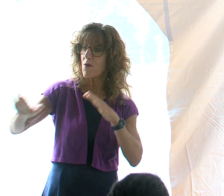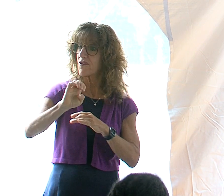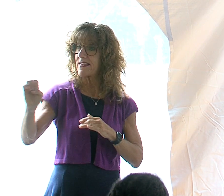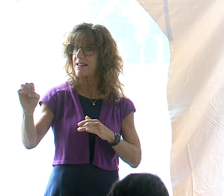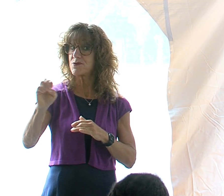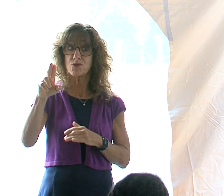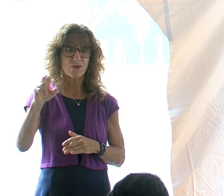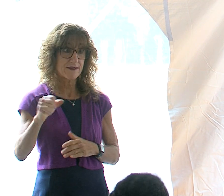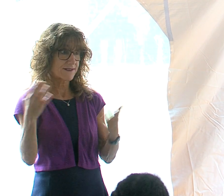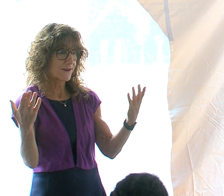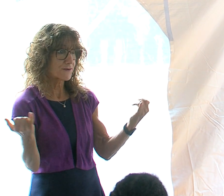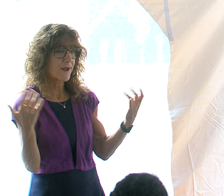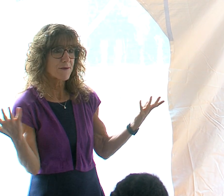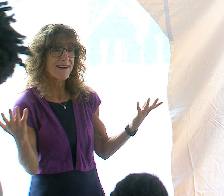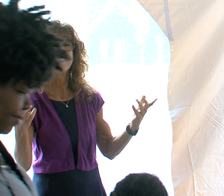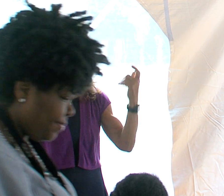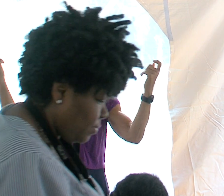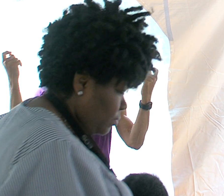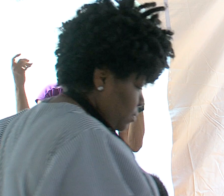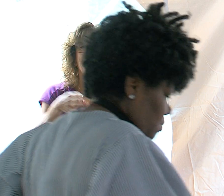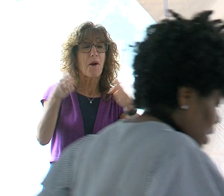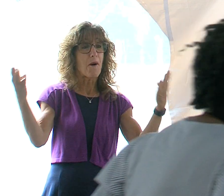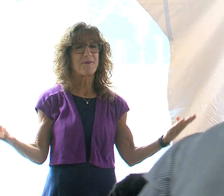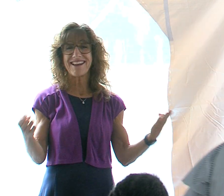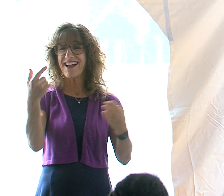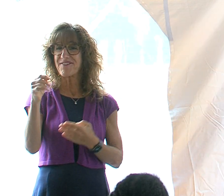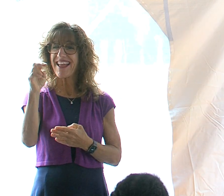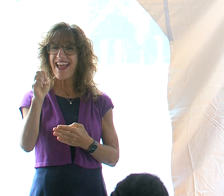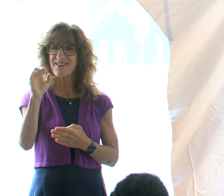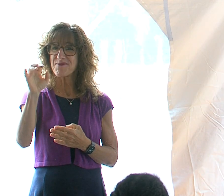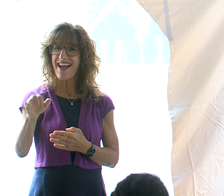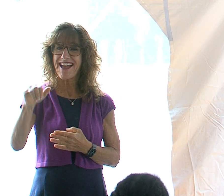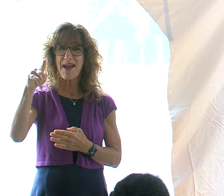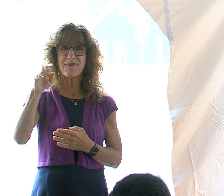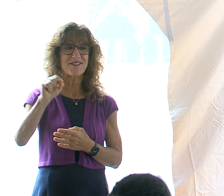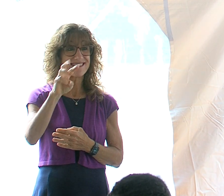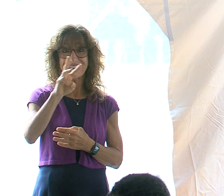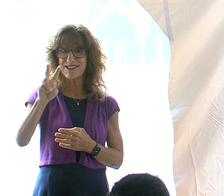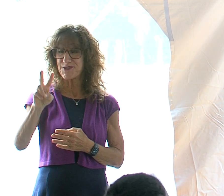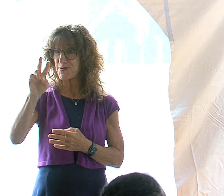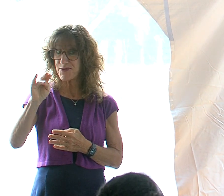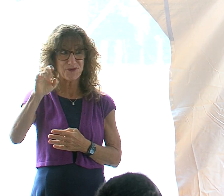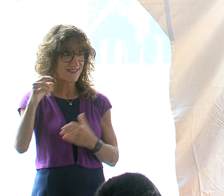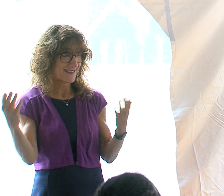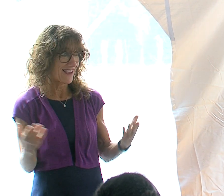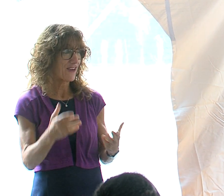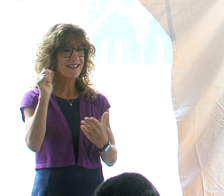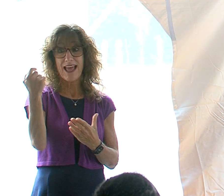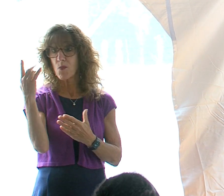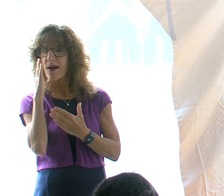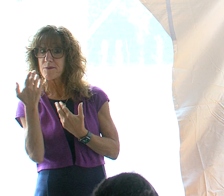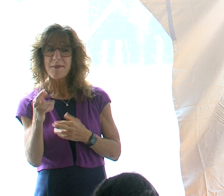States. We're here today to celebrate the opening of Gateway at Peerless. This is a 62-unit community. It has 10